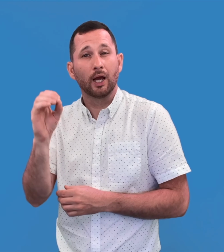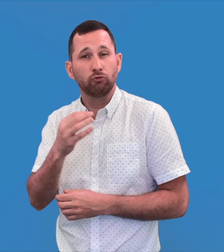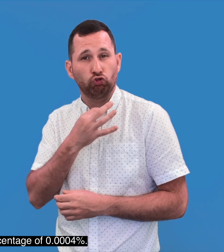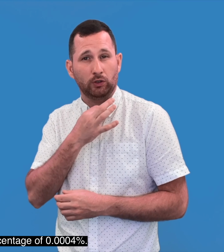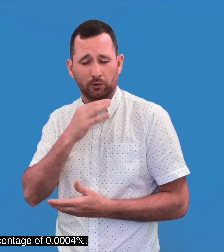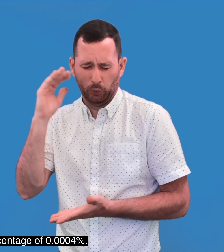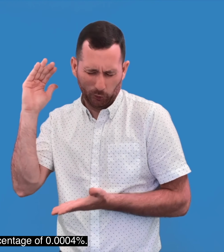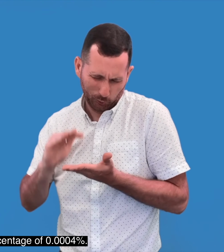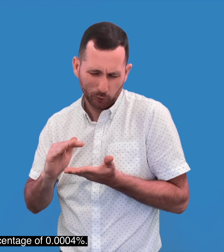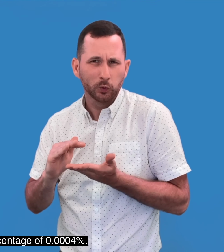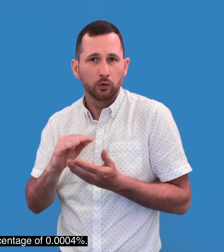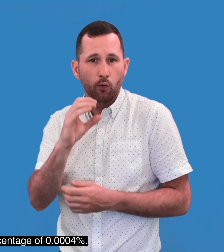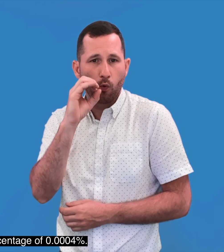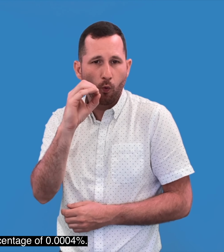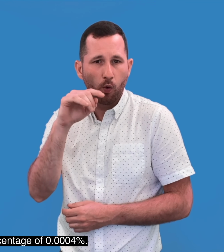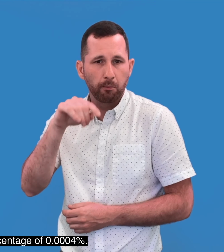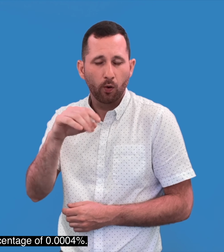with a percentage of